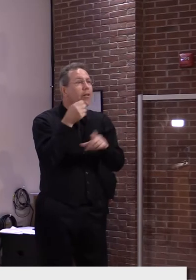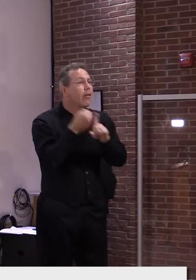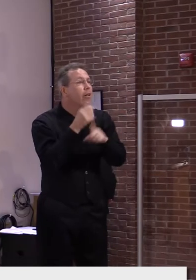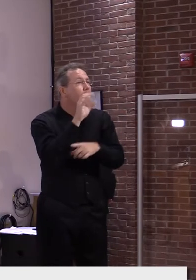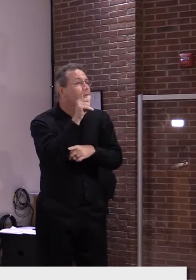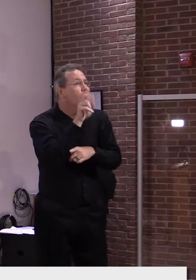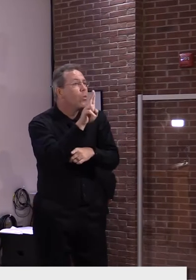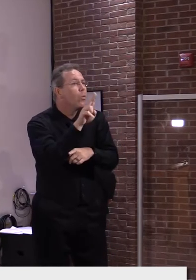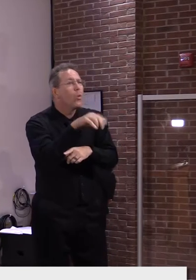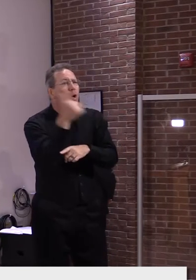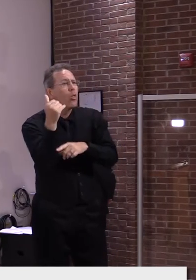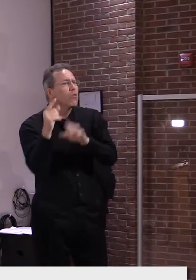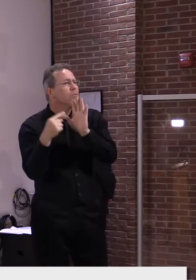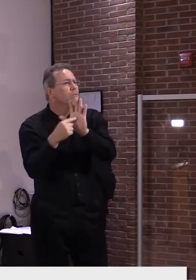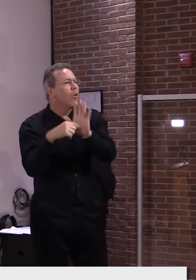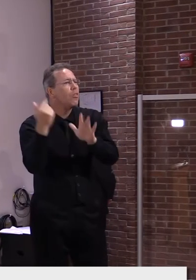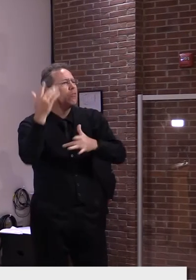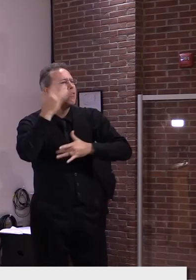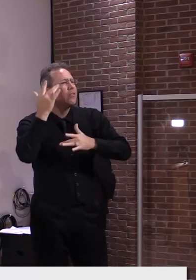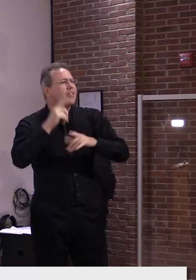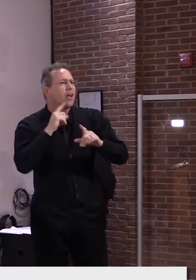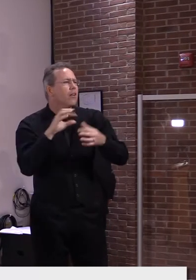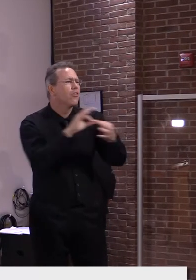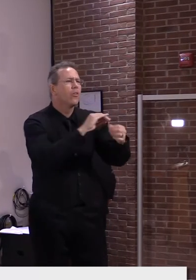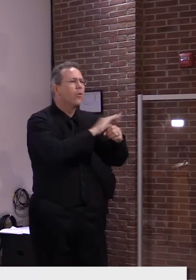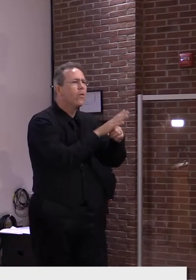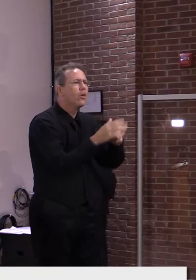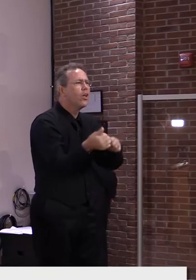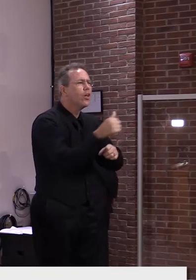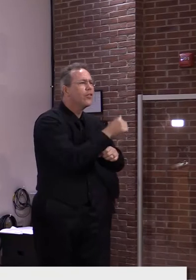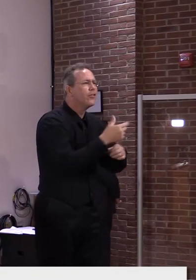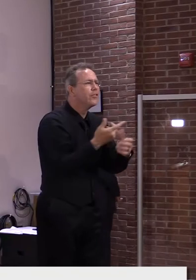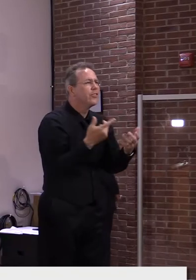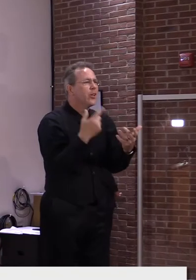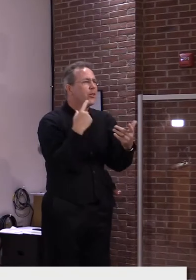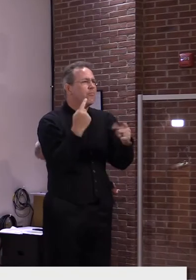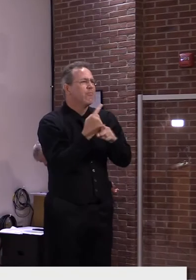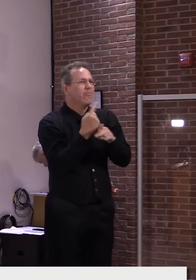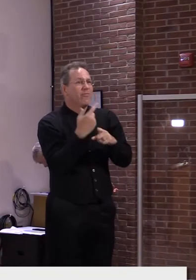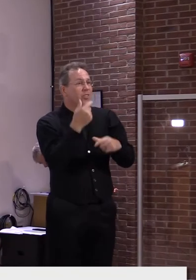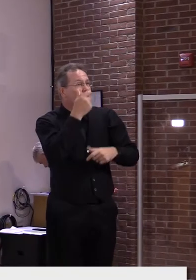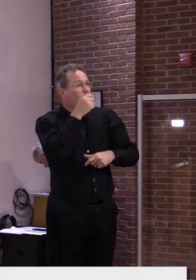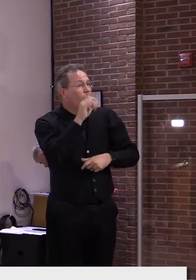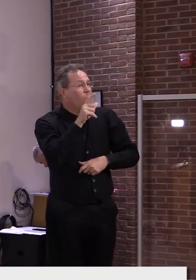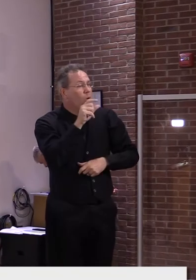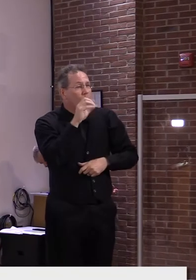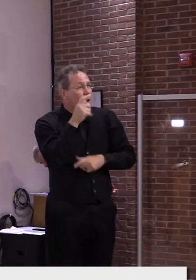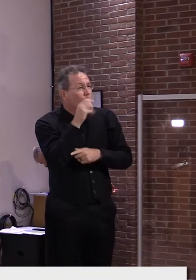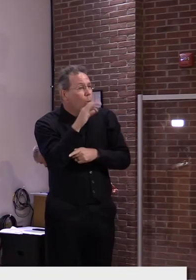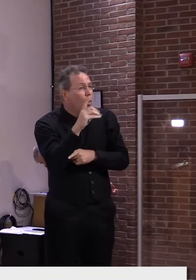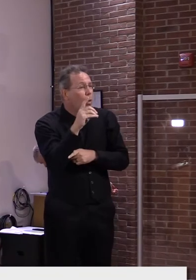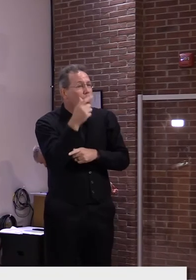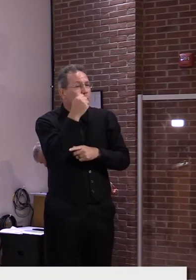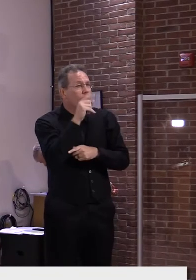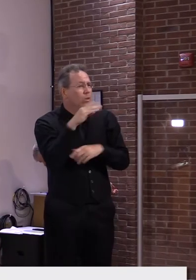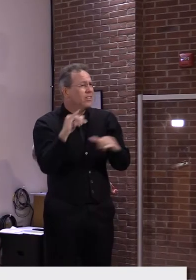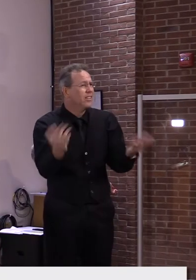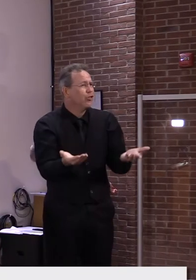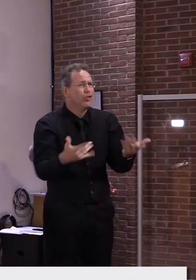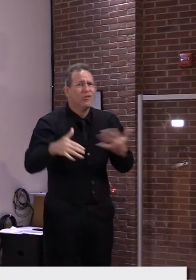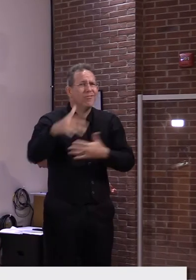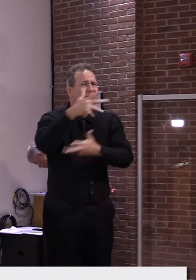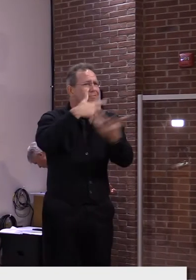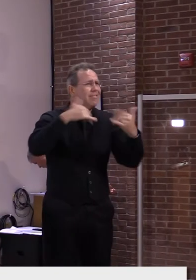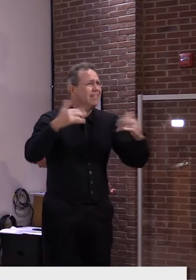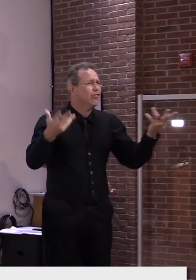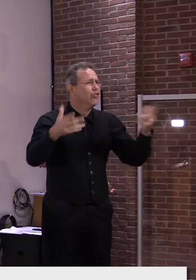disappeared. So lots of common cold viruses are out there and can easily impact people